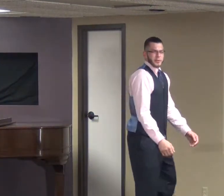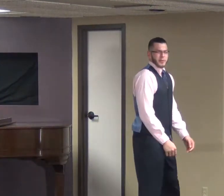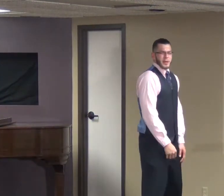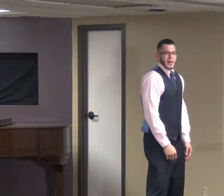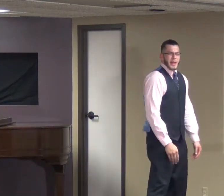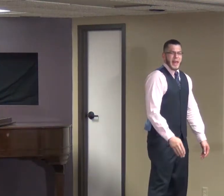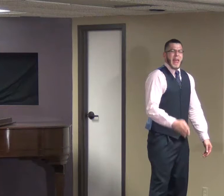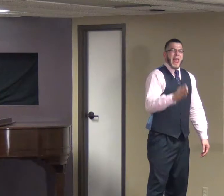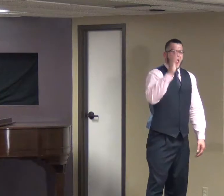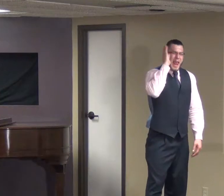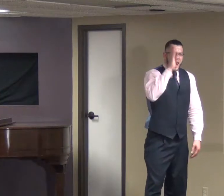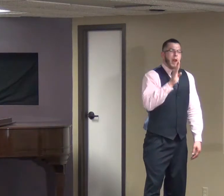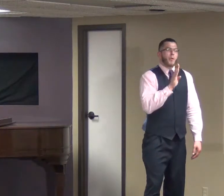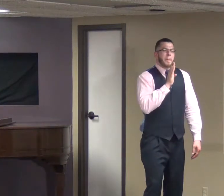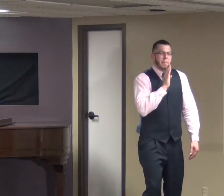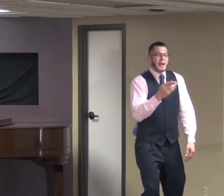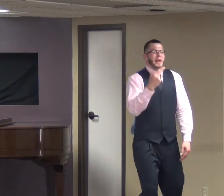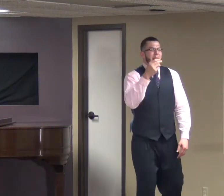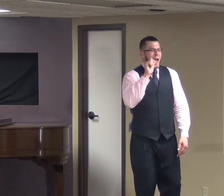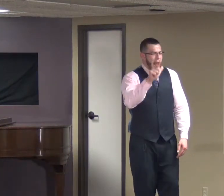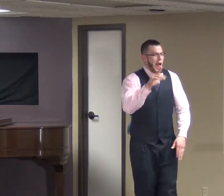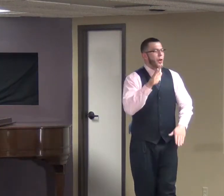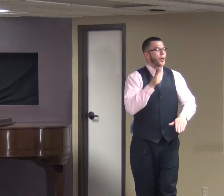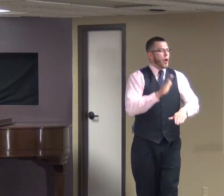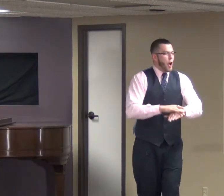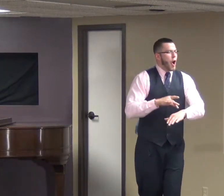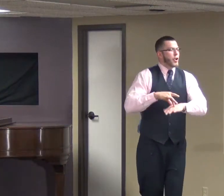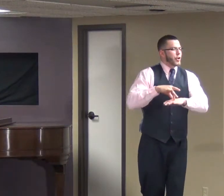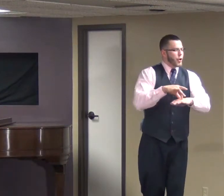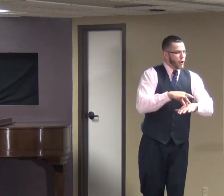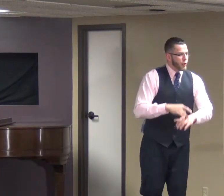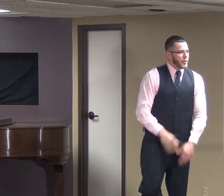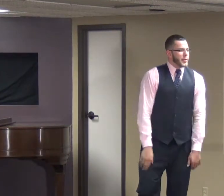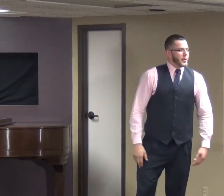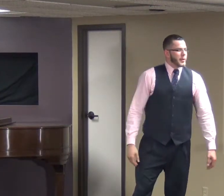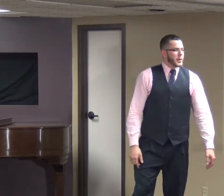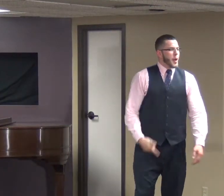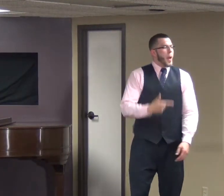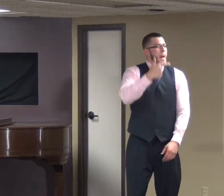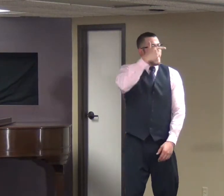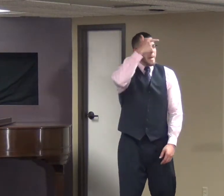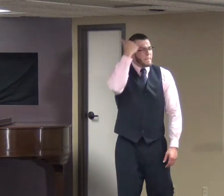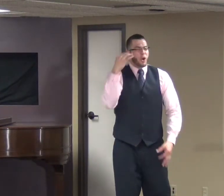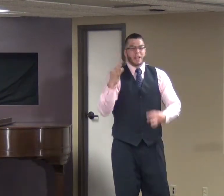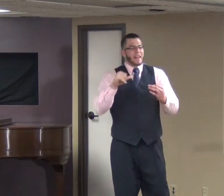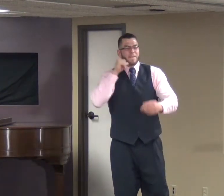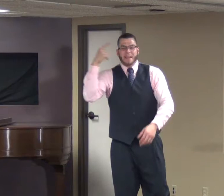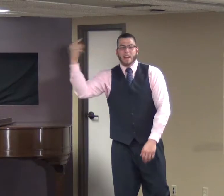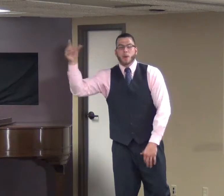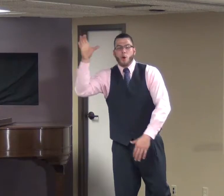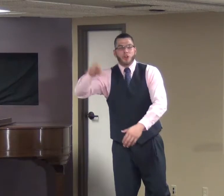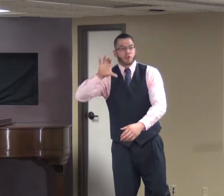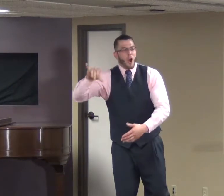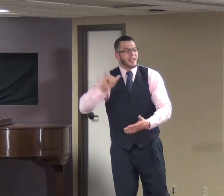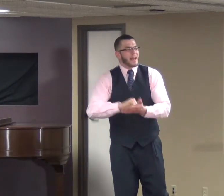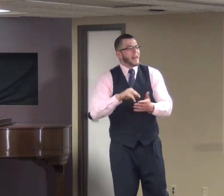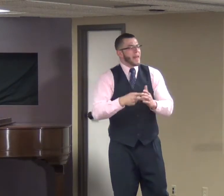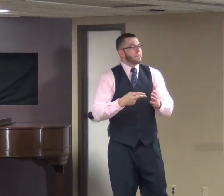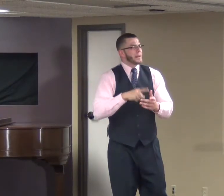It would be hell on earth. Yeah. Because if he didn't go to the cross, that means